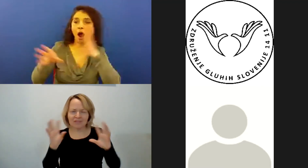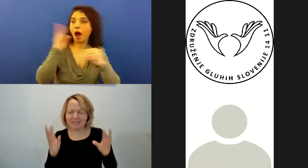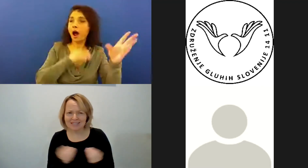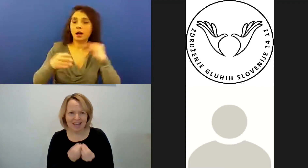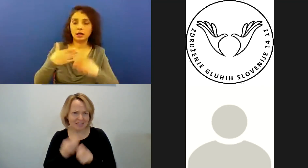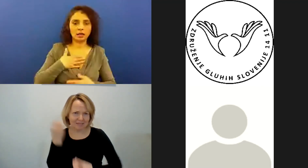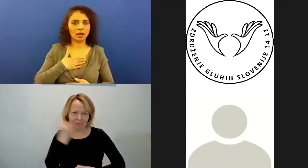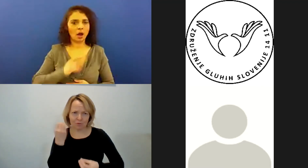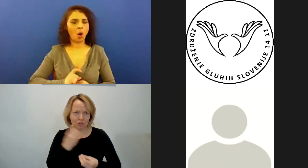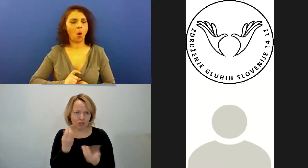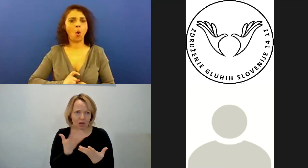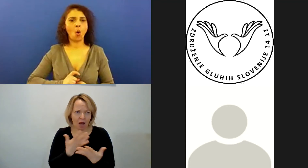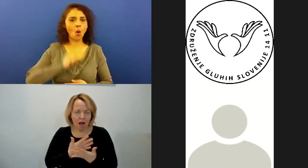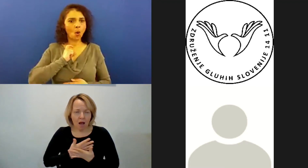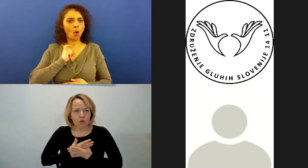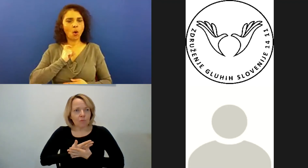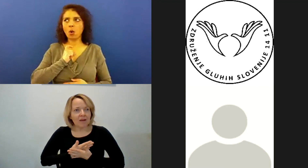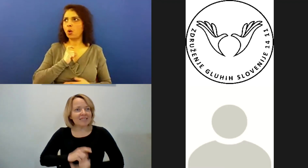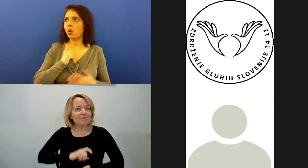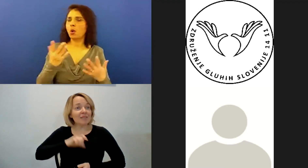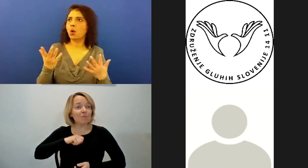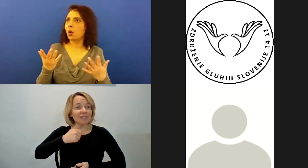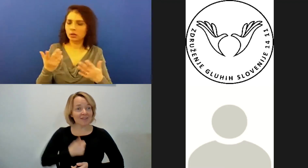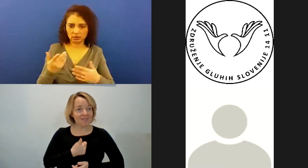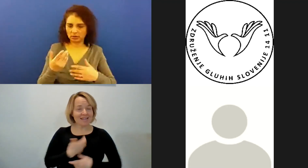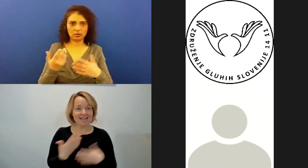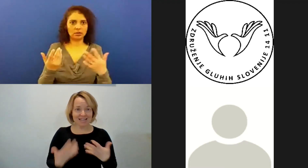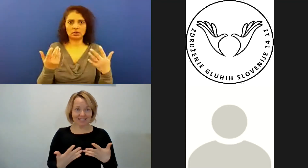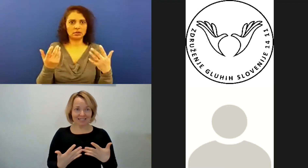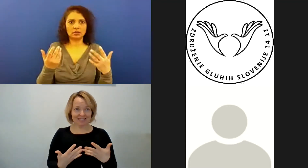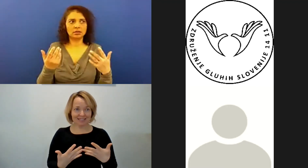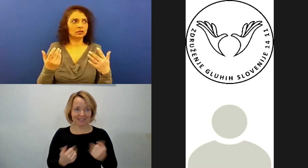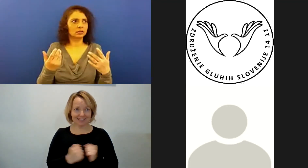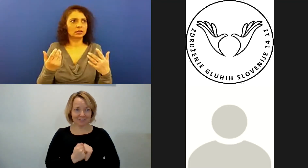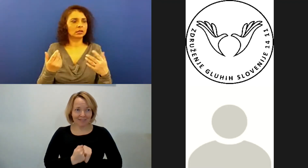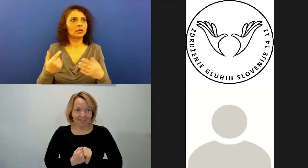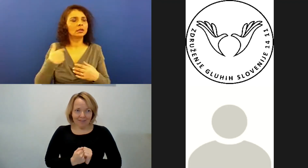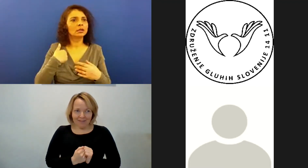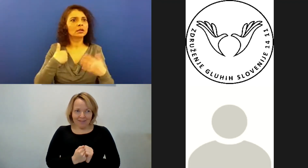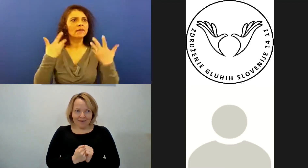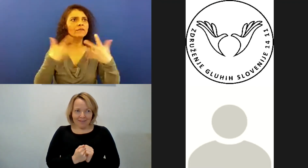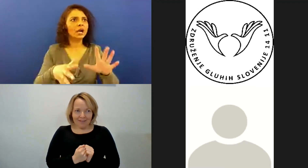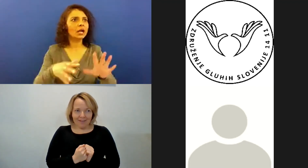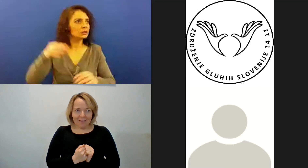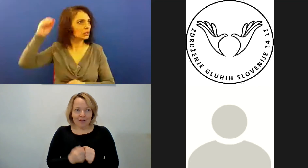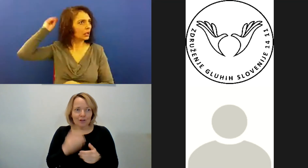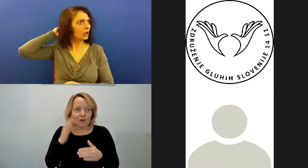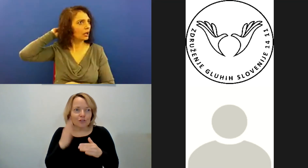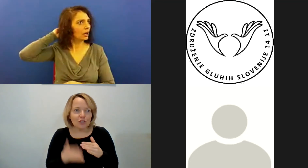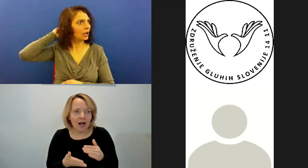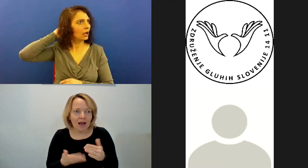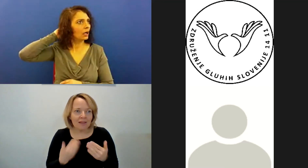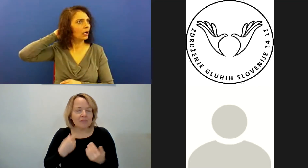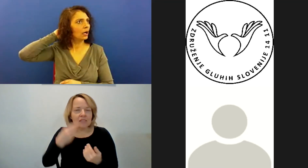with hearing people. Now in Holland, I had a chance to do everything, to learn, read and write Dutch, meet people,